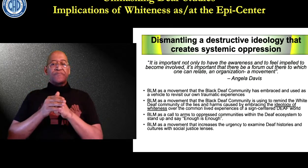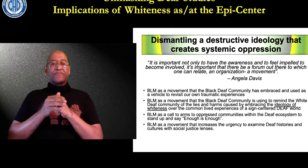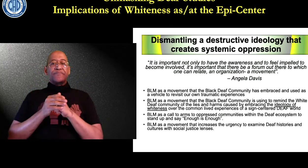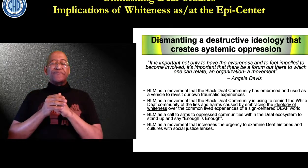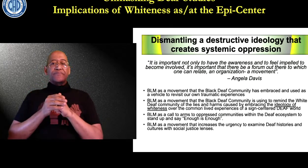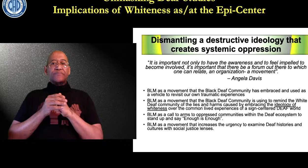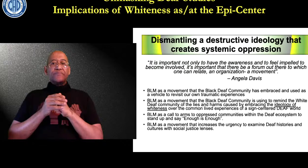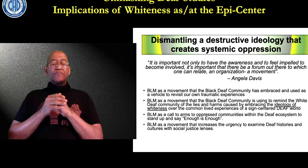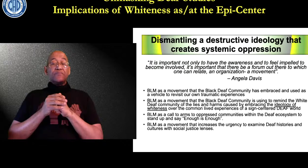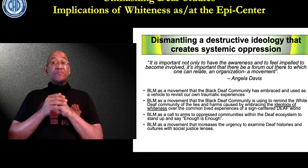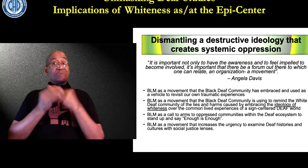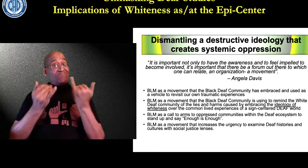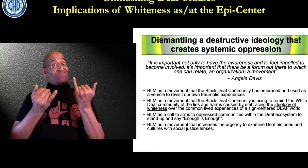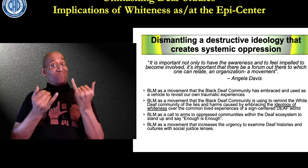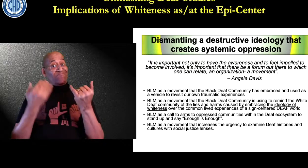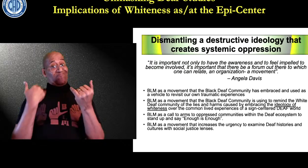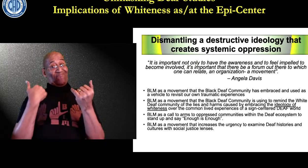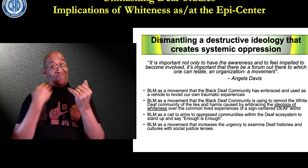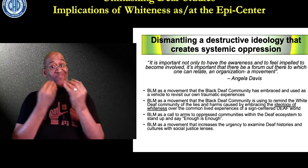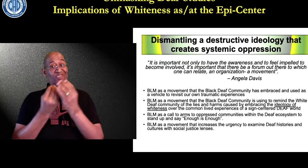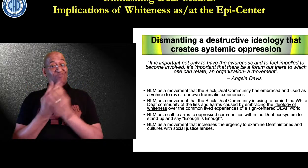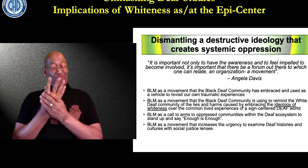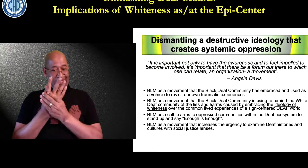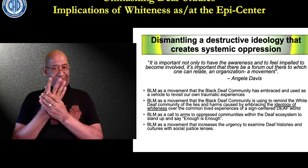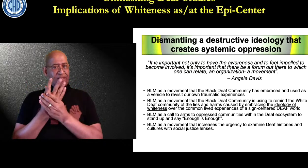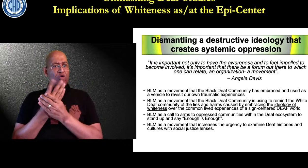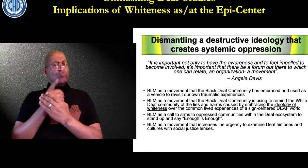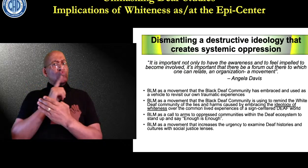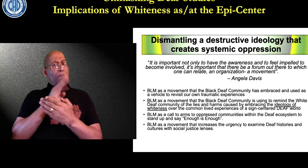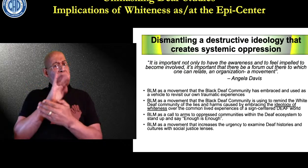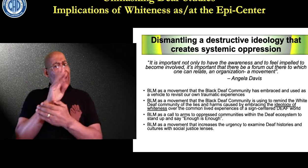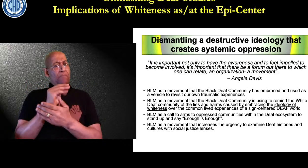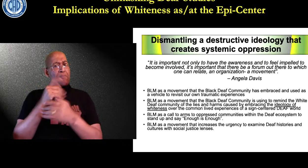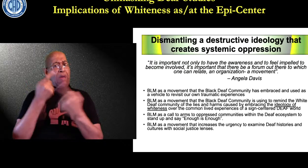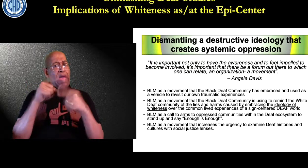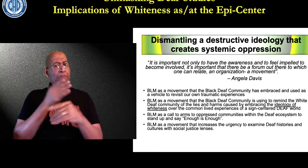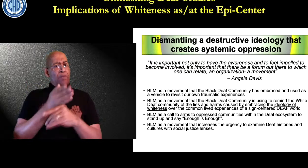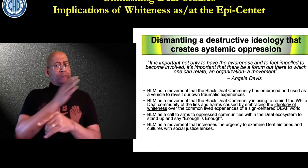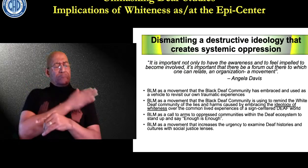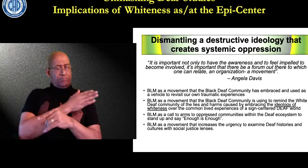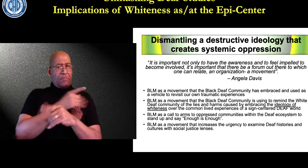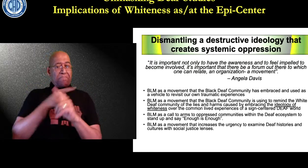So it's to dismantle this destructive ideology.